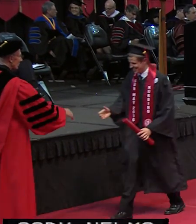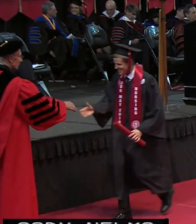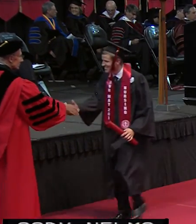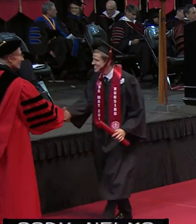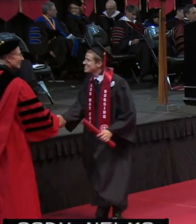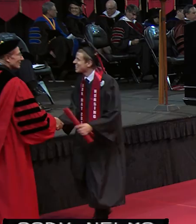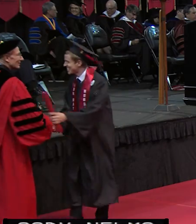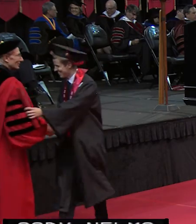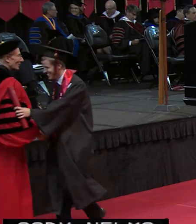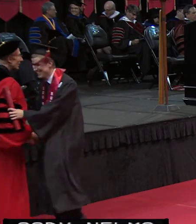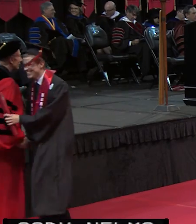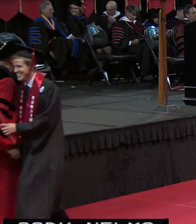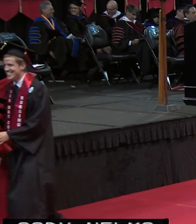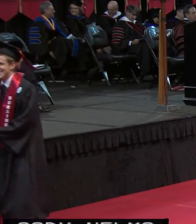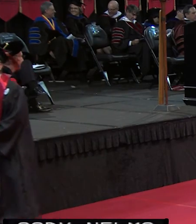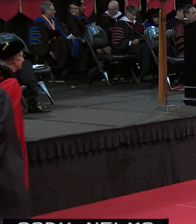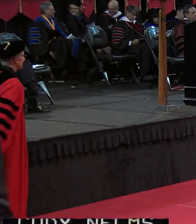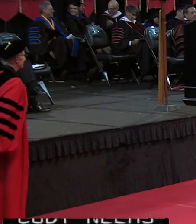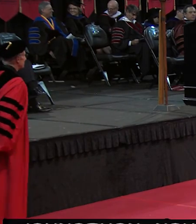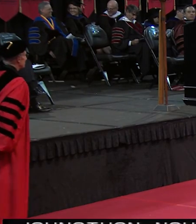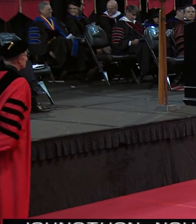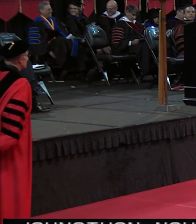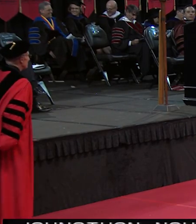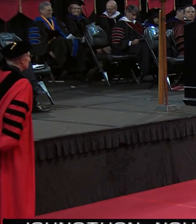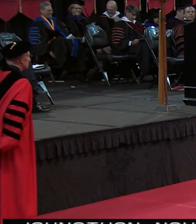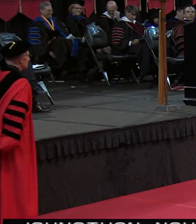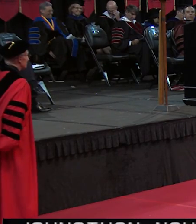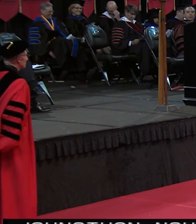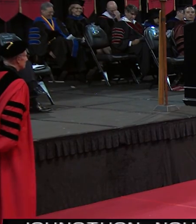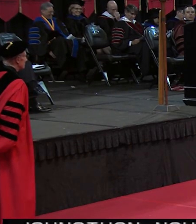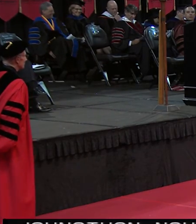Susan R. Oler.